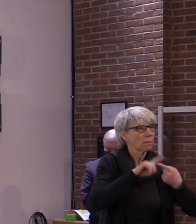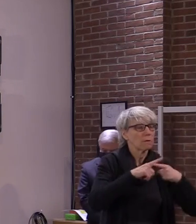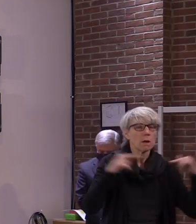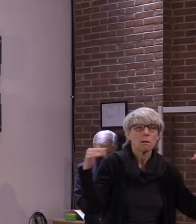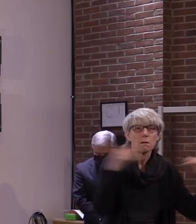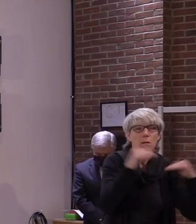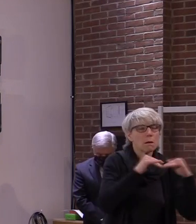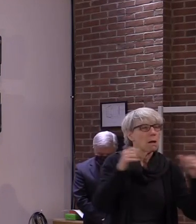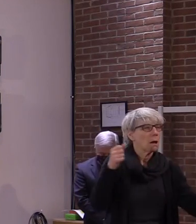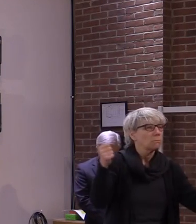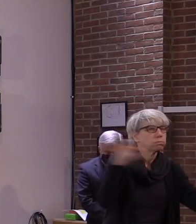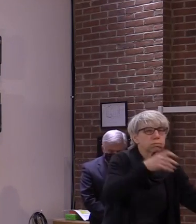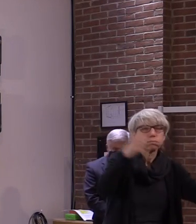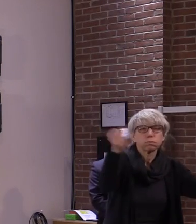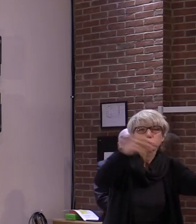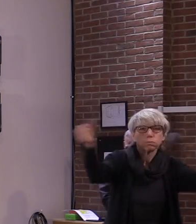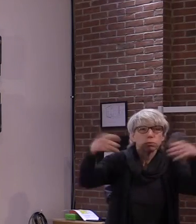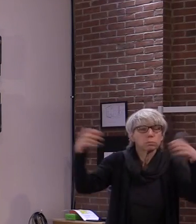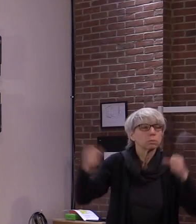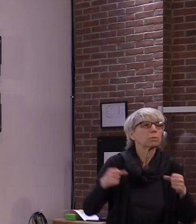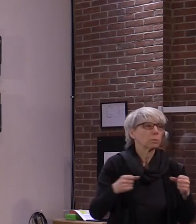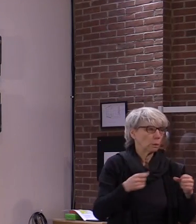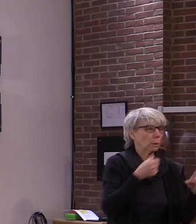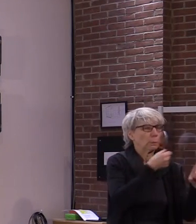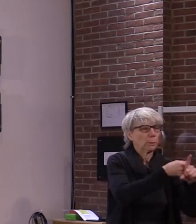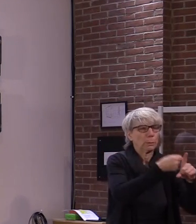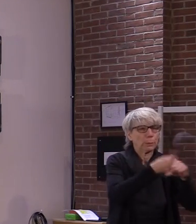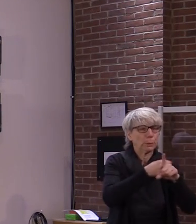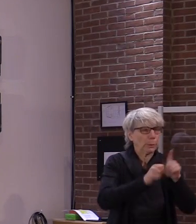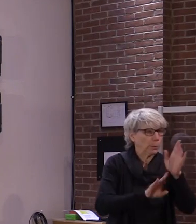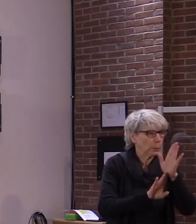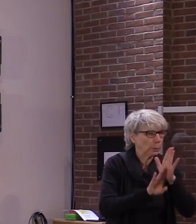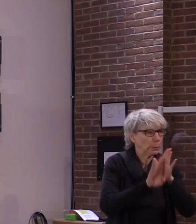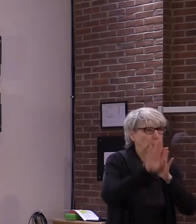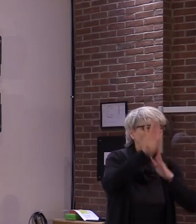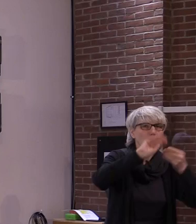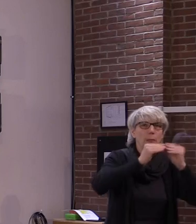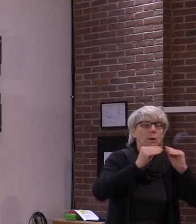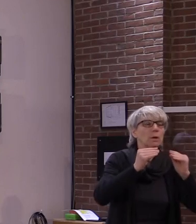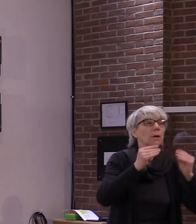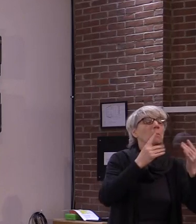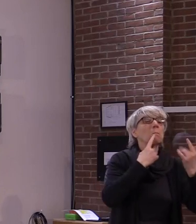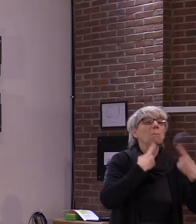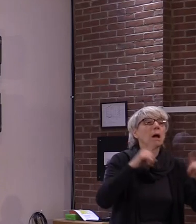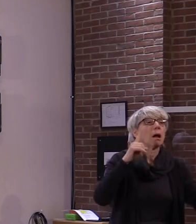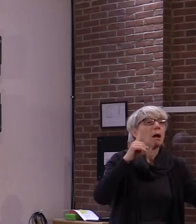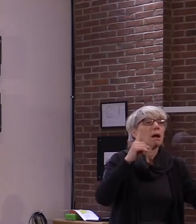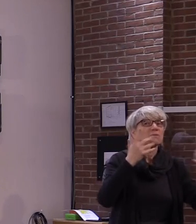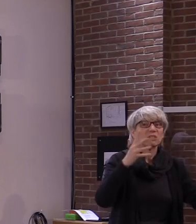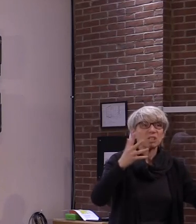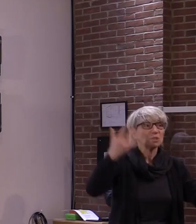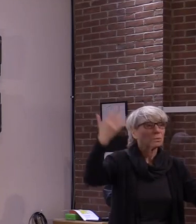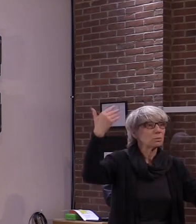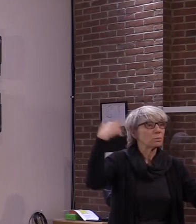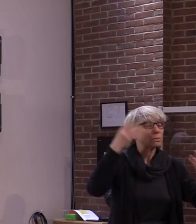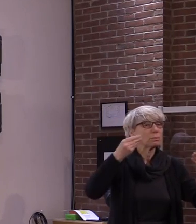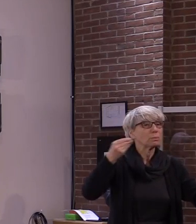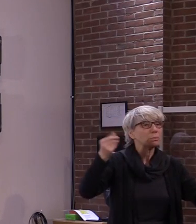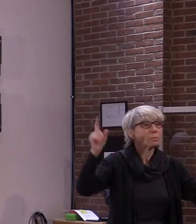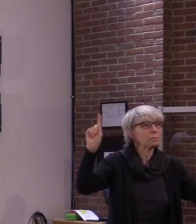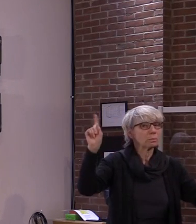gatherings culminated in a peak of cases that we are now starting to see a decline from. It's